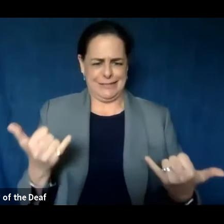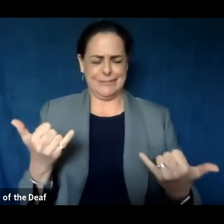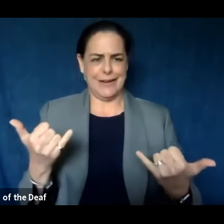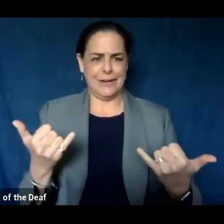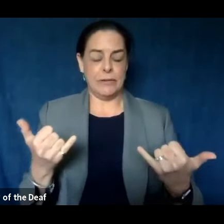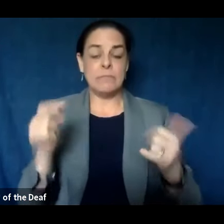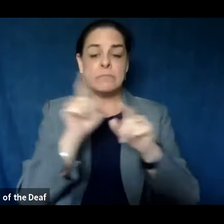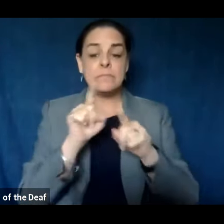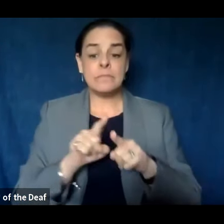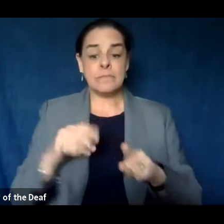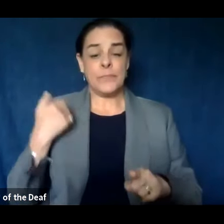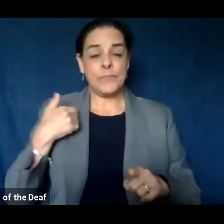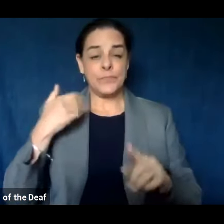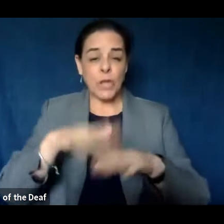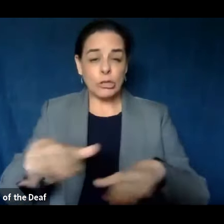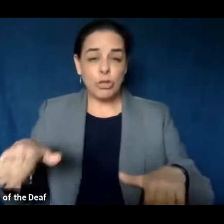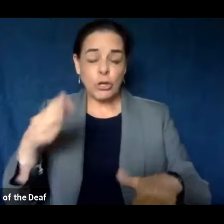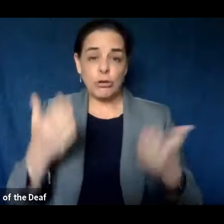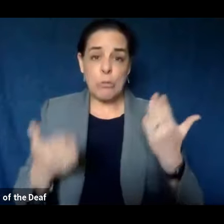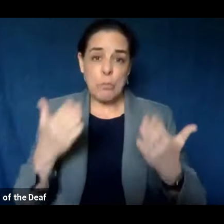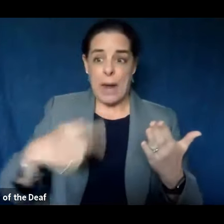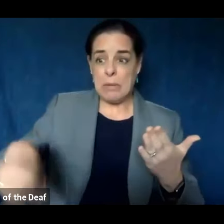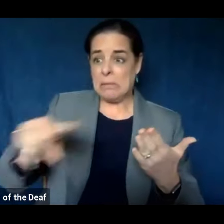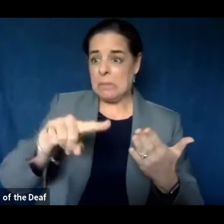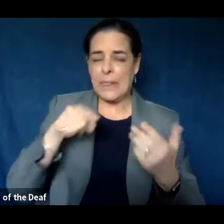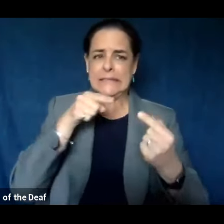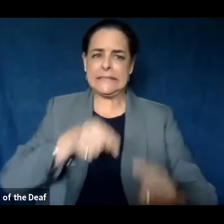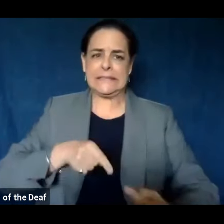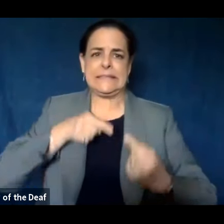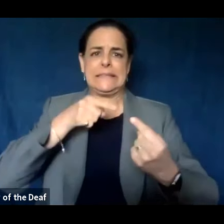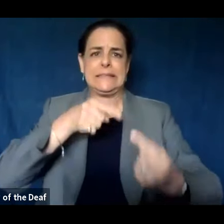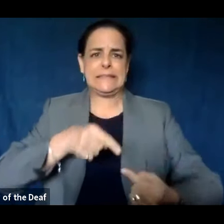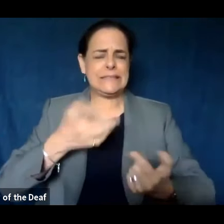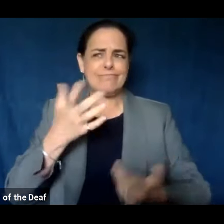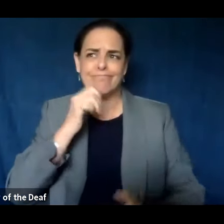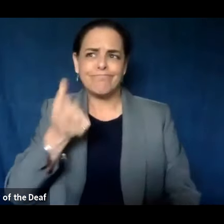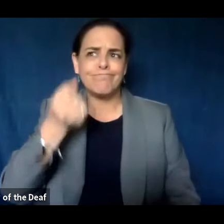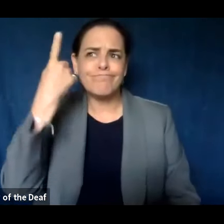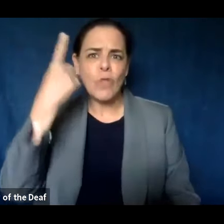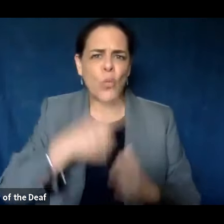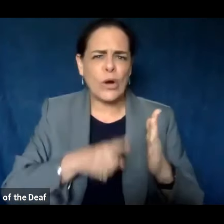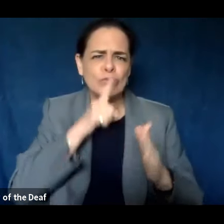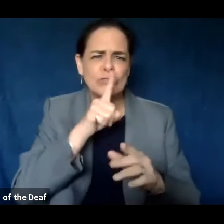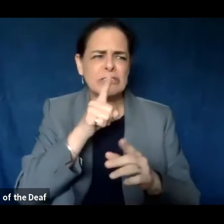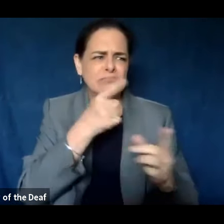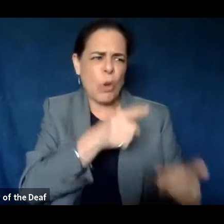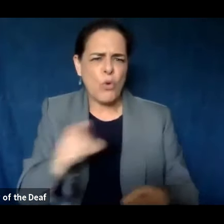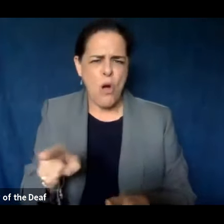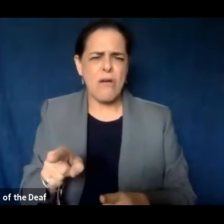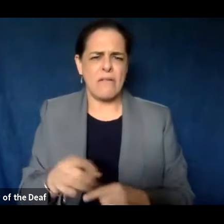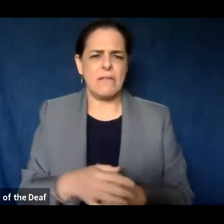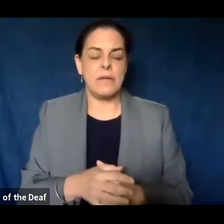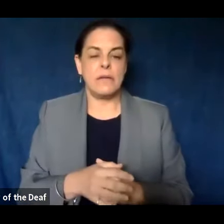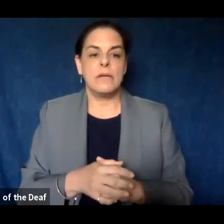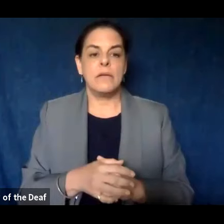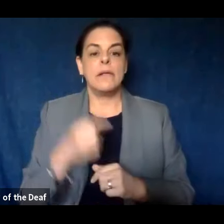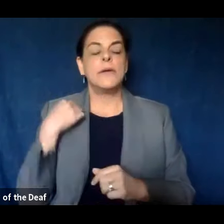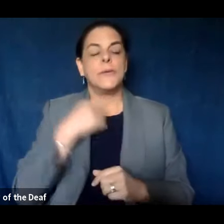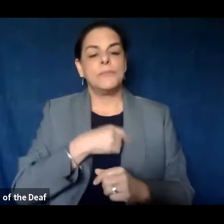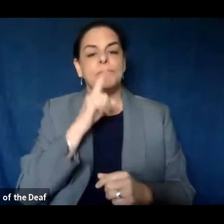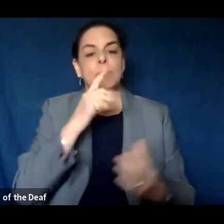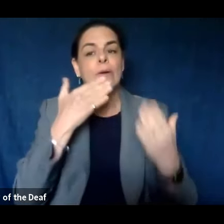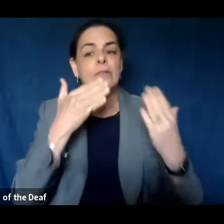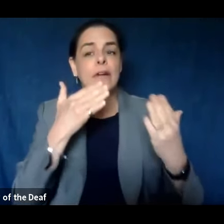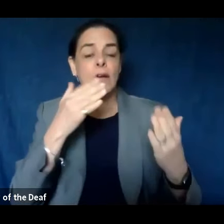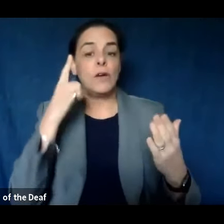the young children who could be having a hard time comprehending what's even happening. We are grateful for